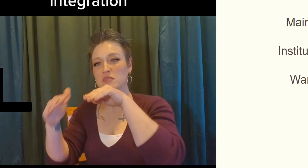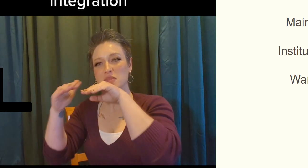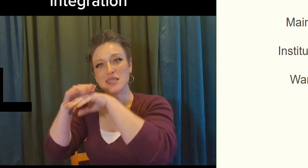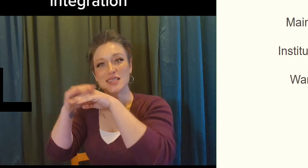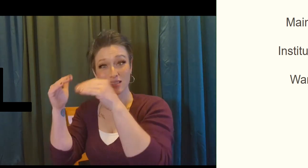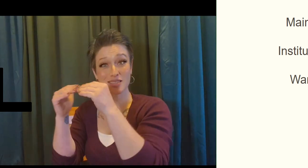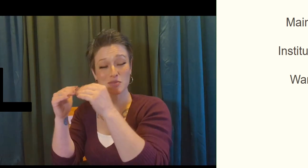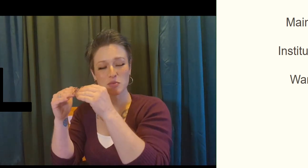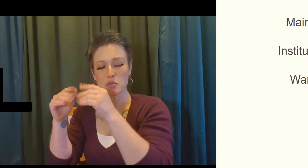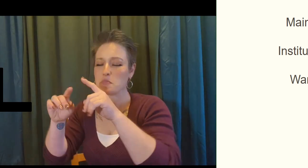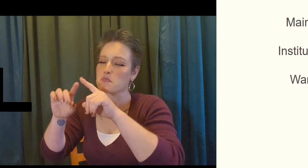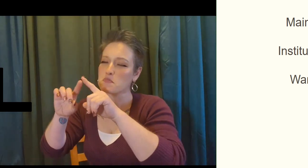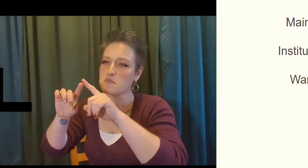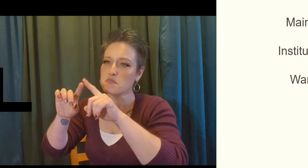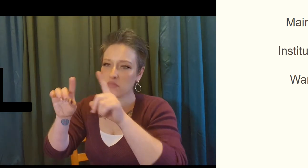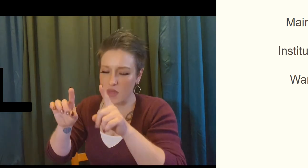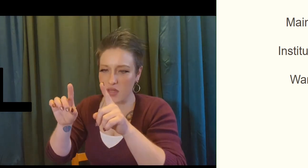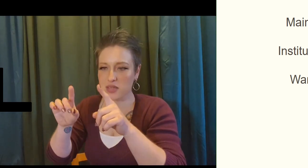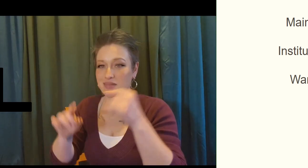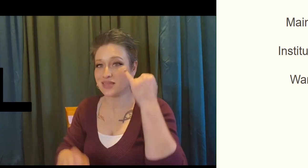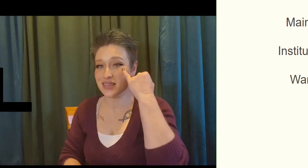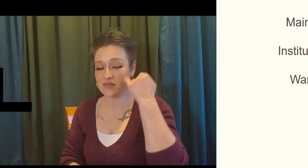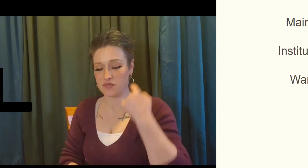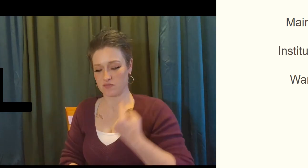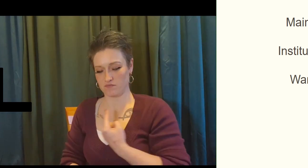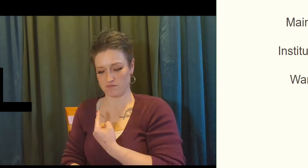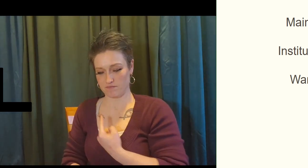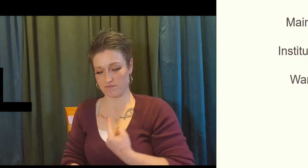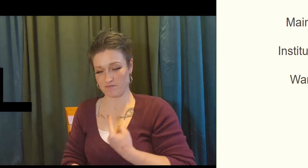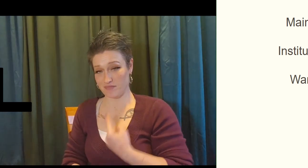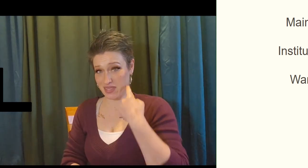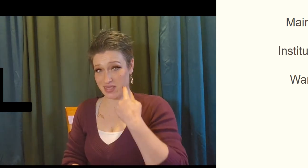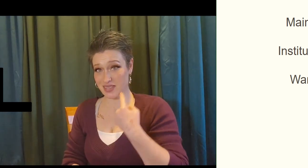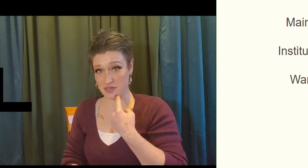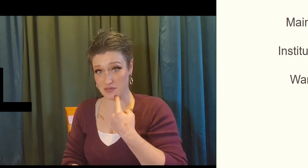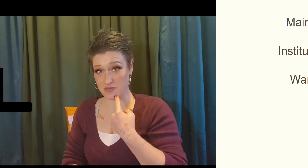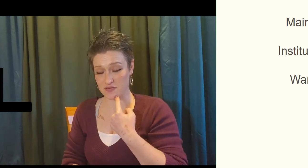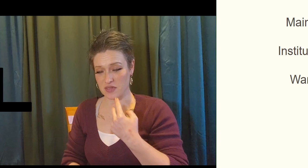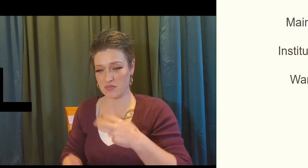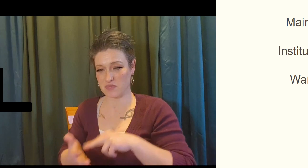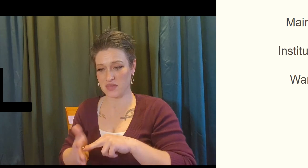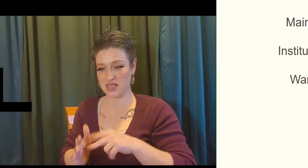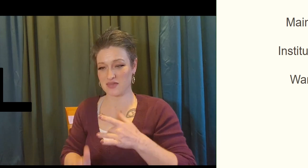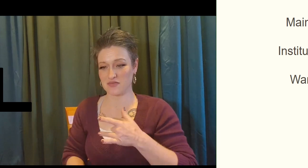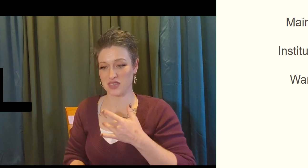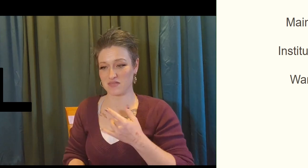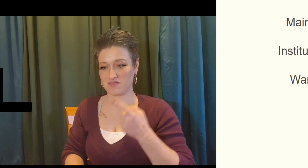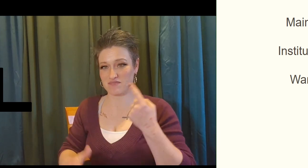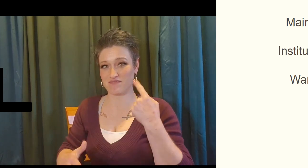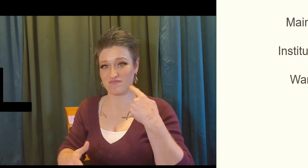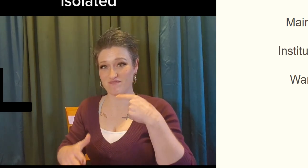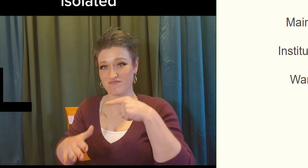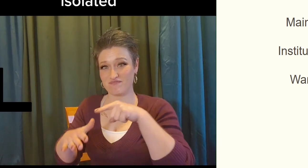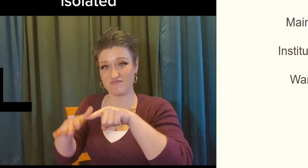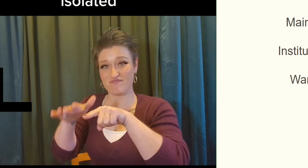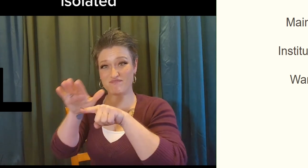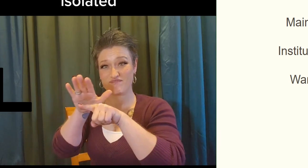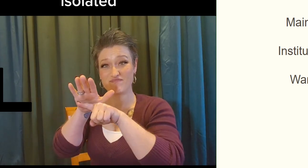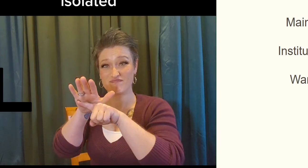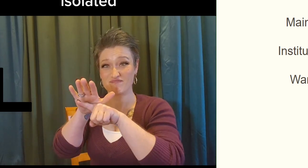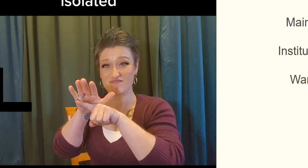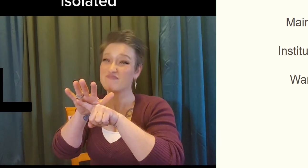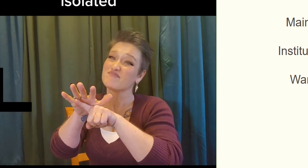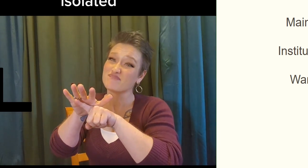integration is about interacting with your peers in an accessible way, but if you're the only